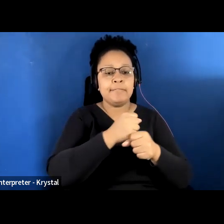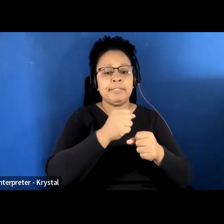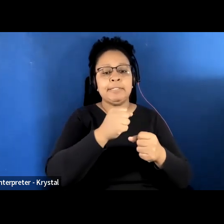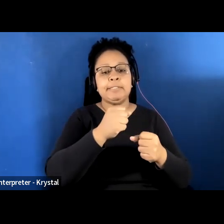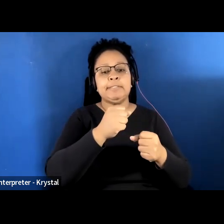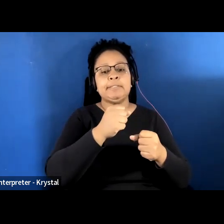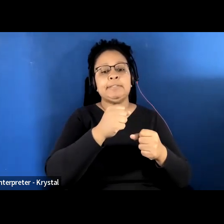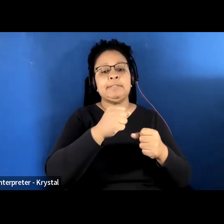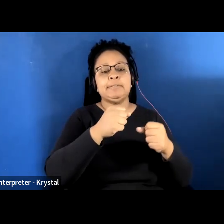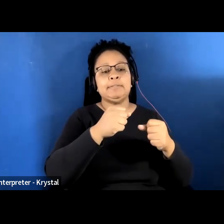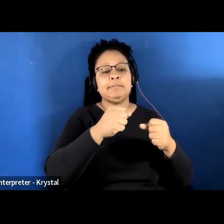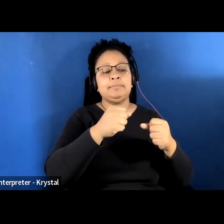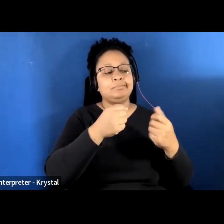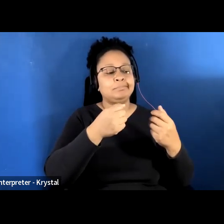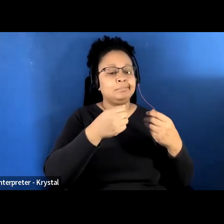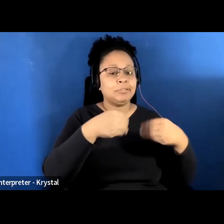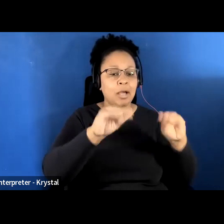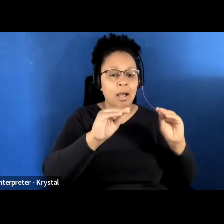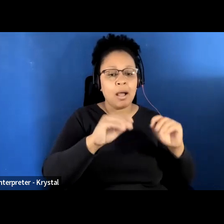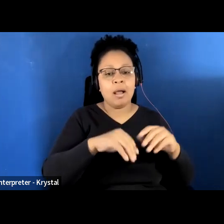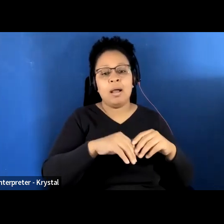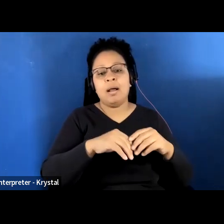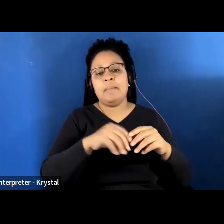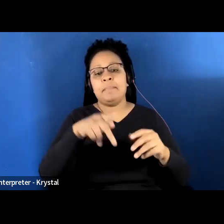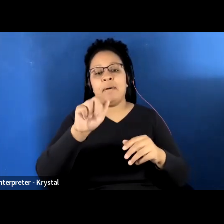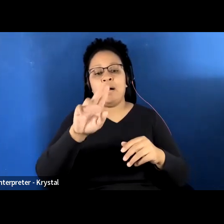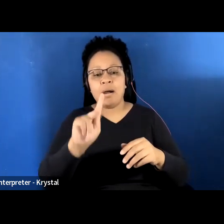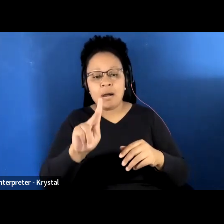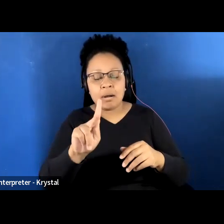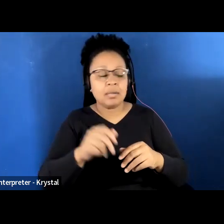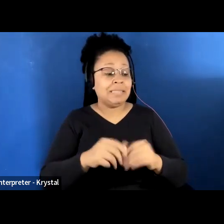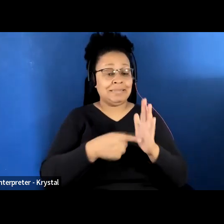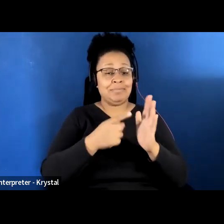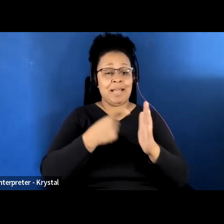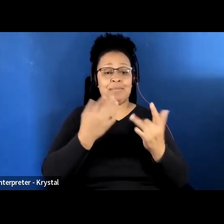like random public places, like the waiting room of